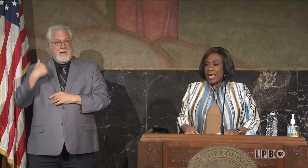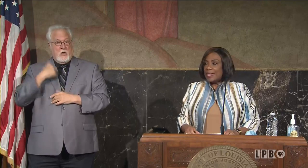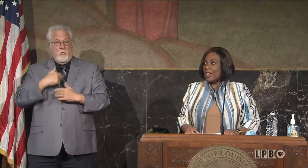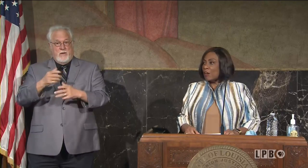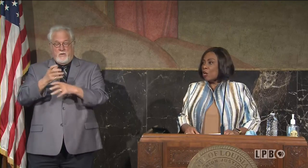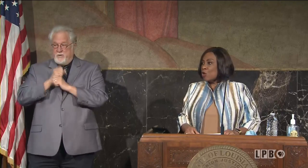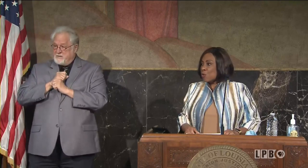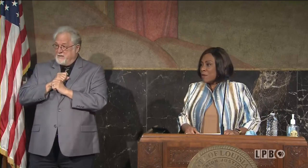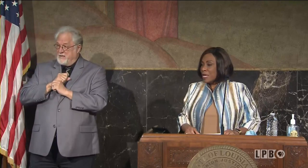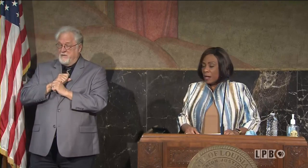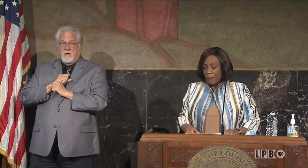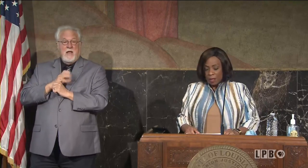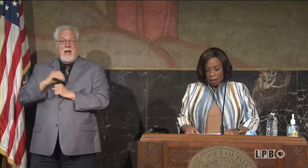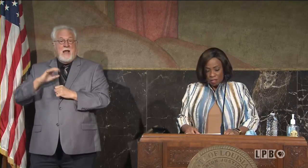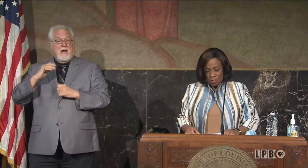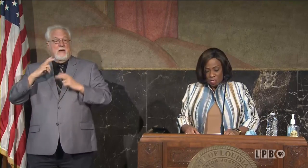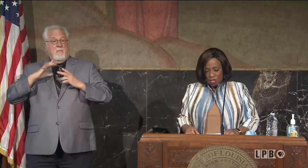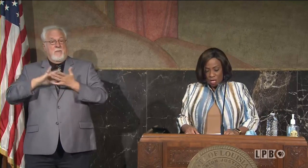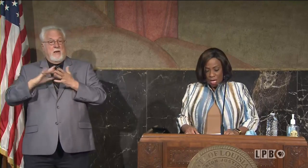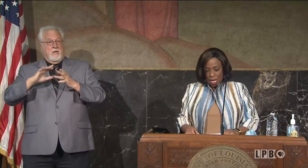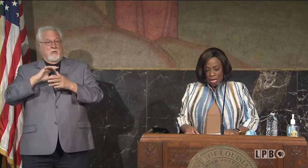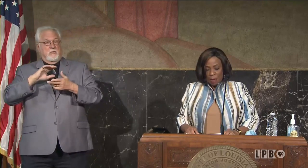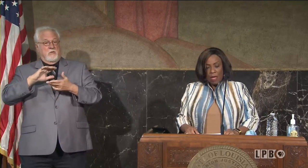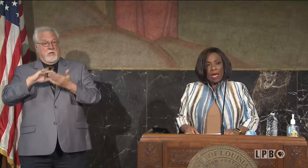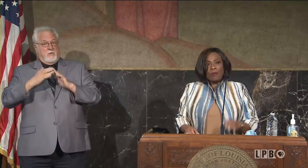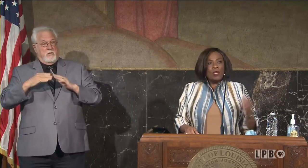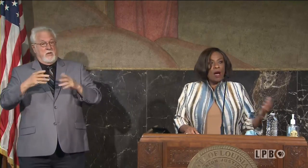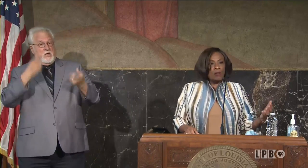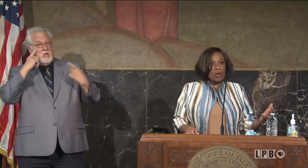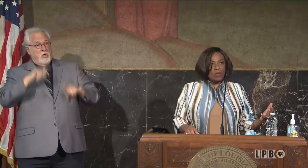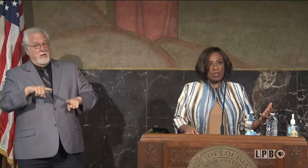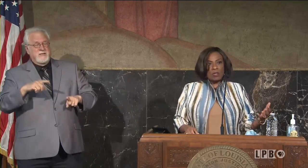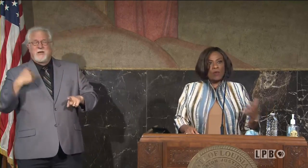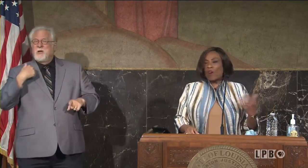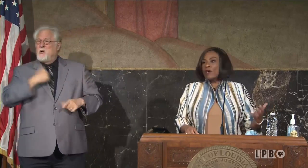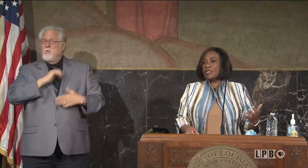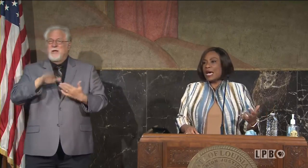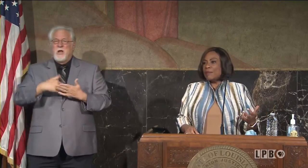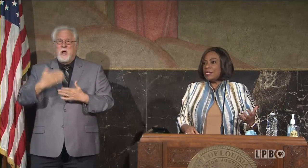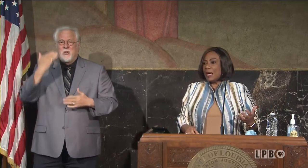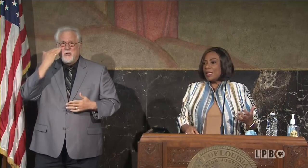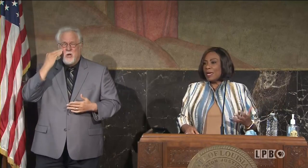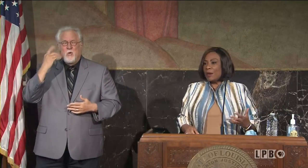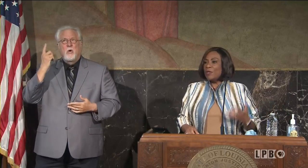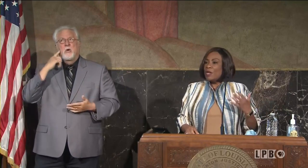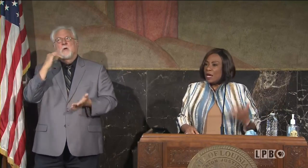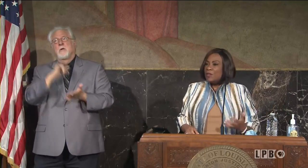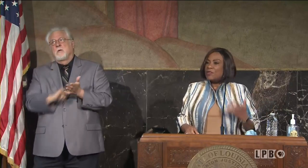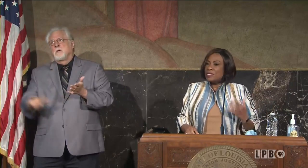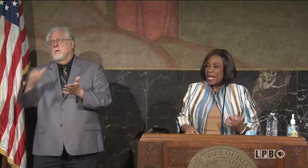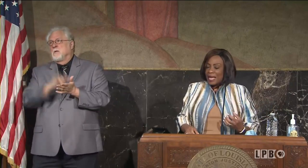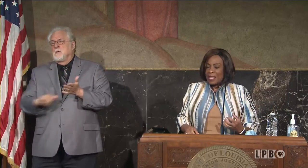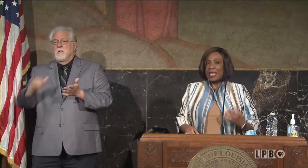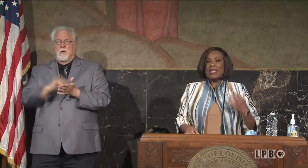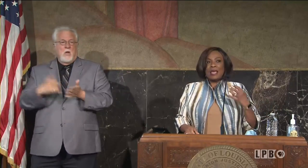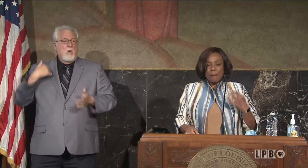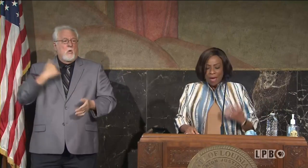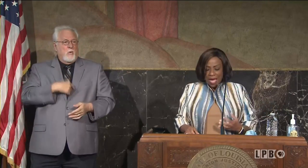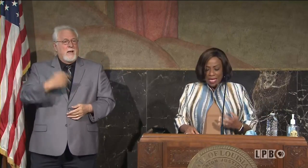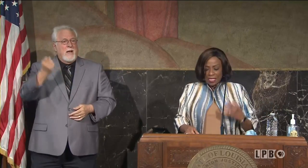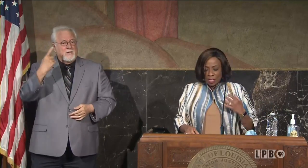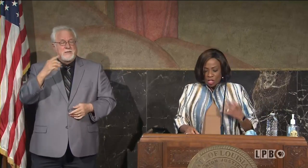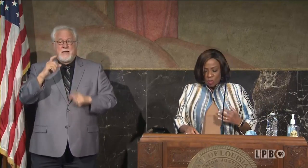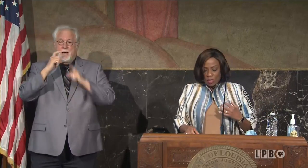received and their agreement upon our decision. We all know this, and we've heard it time and time again. We understand